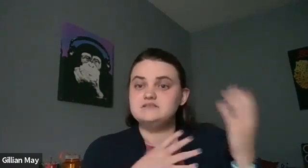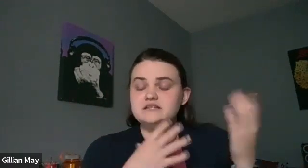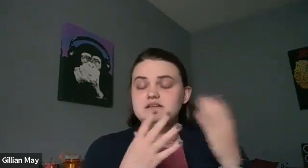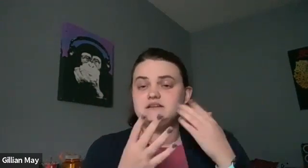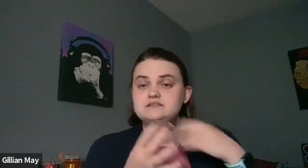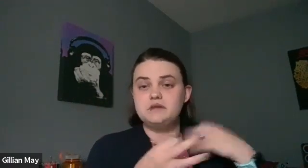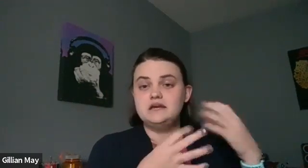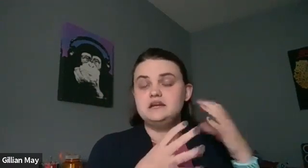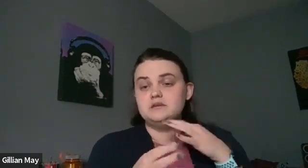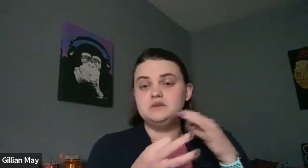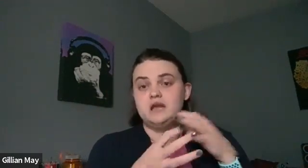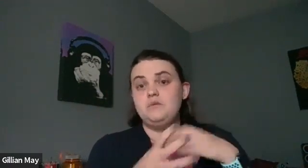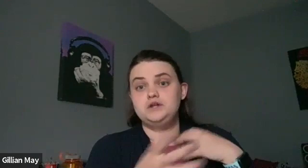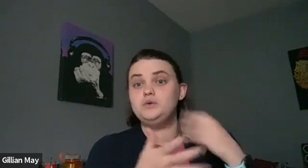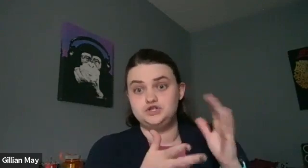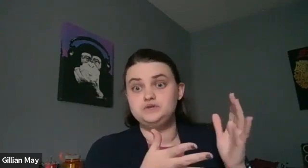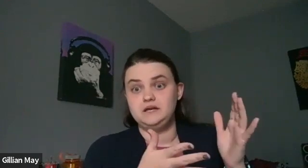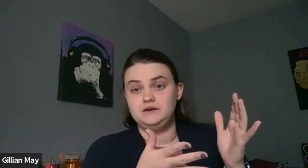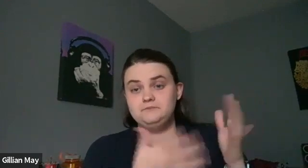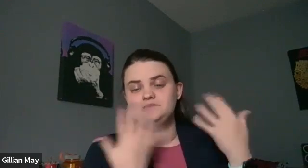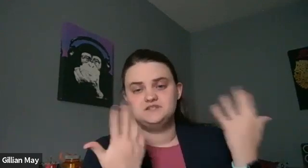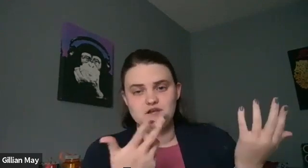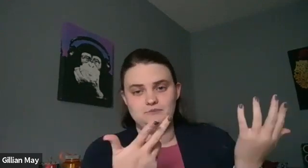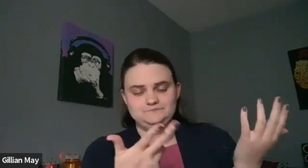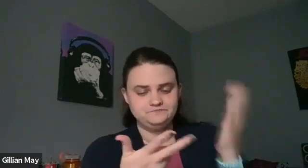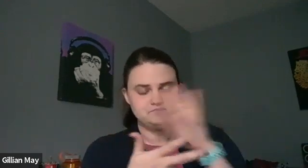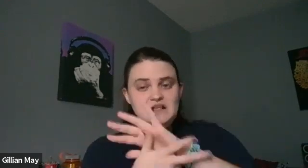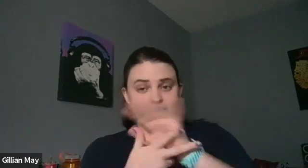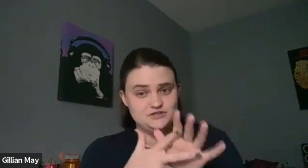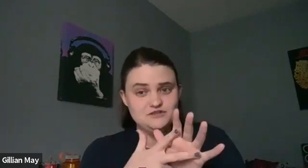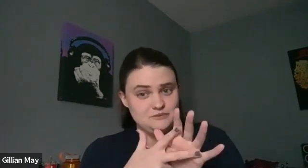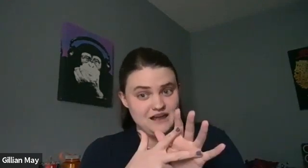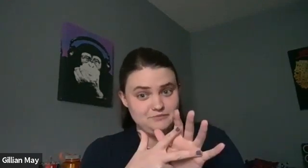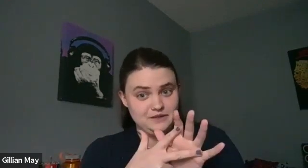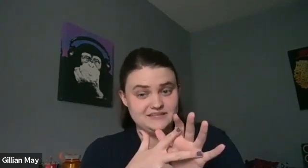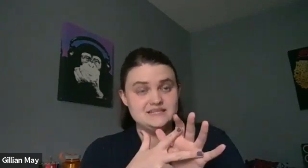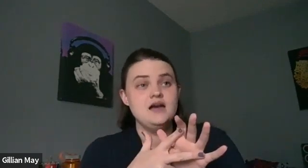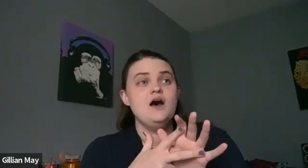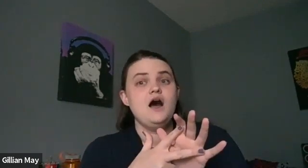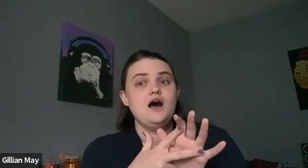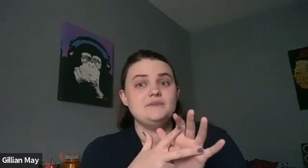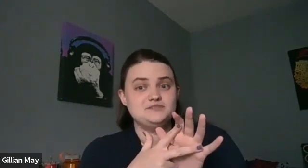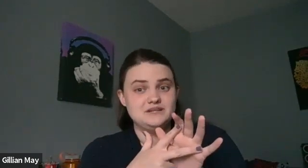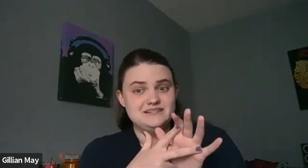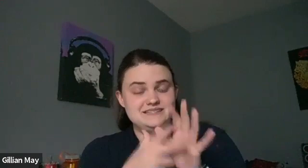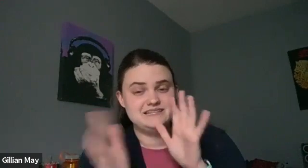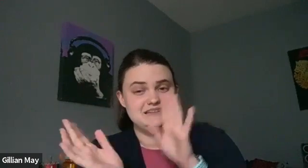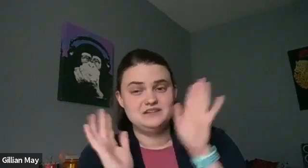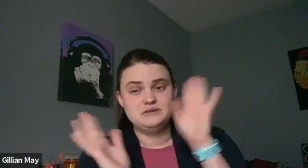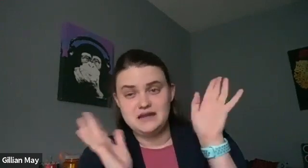basically explain and communicate what you are doing. So those are the 3 I have planned. I just wanted to send a little